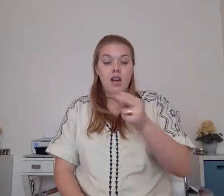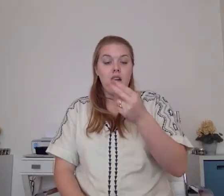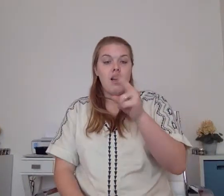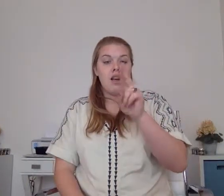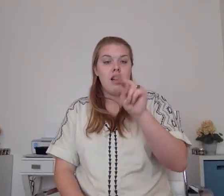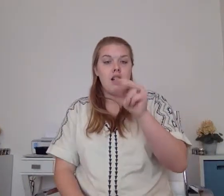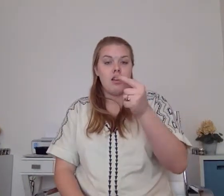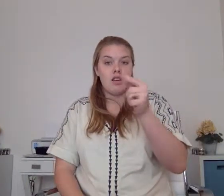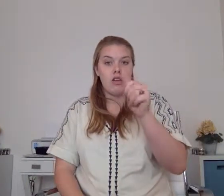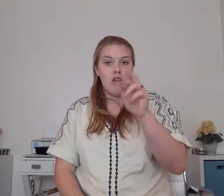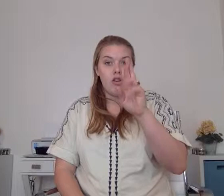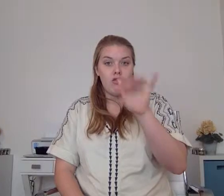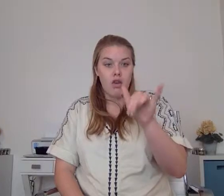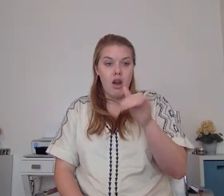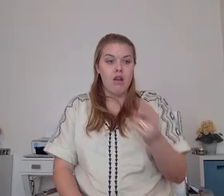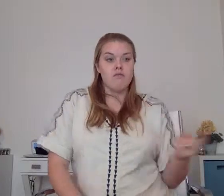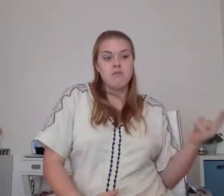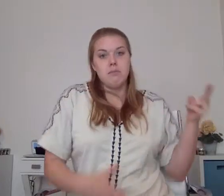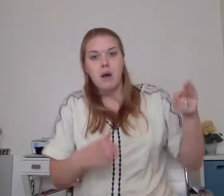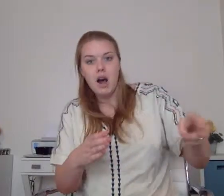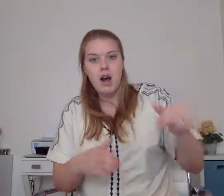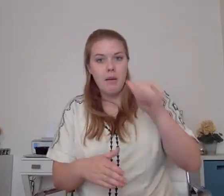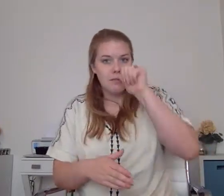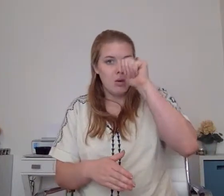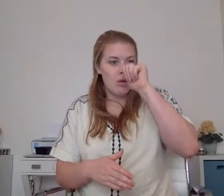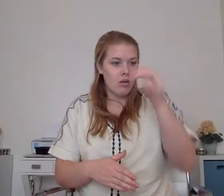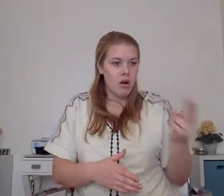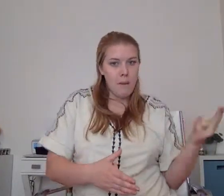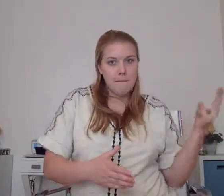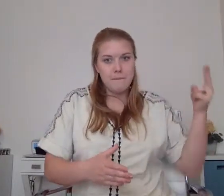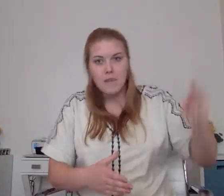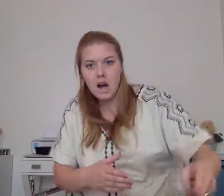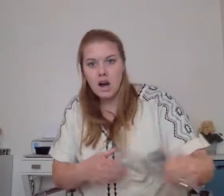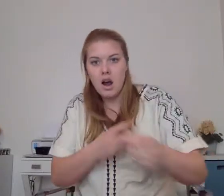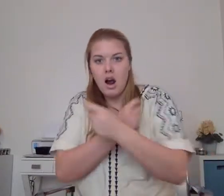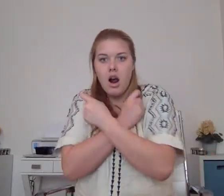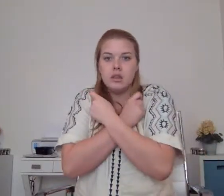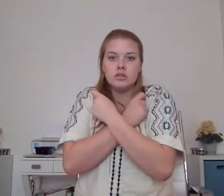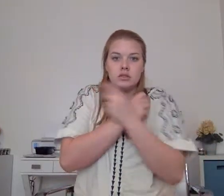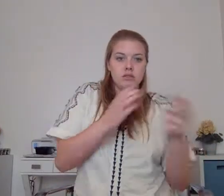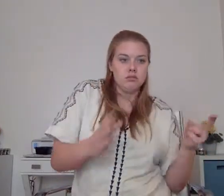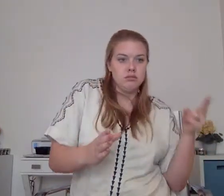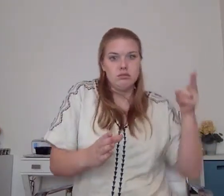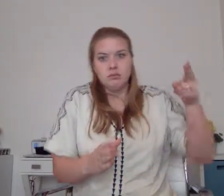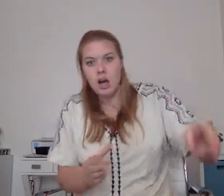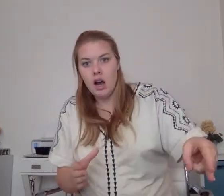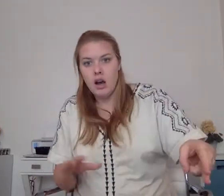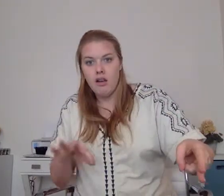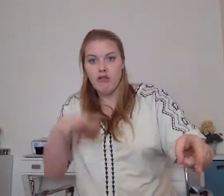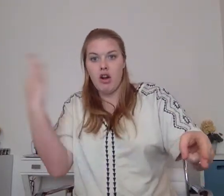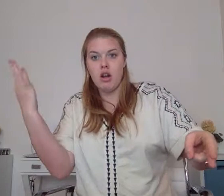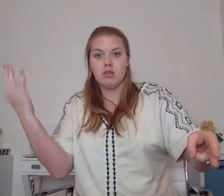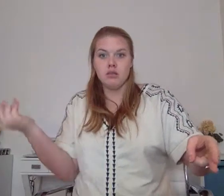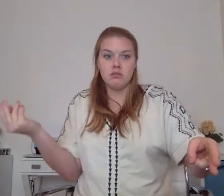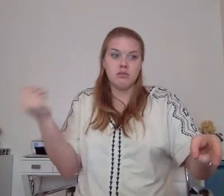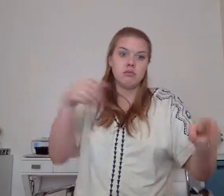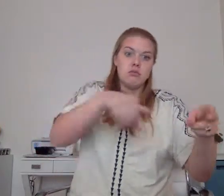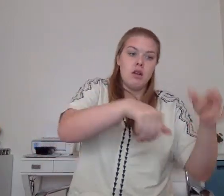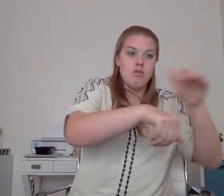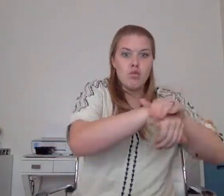Poland. And then interestingly, writers from Austria, the Netherlands, France. And then writers from the UK, where